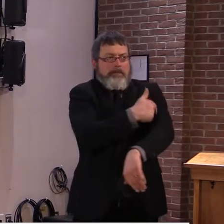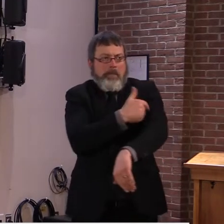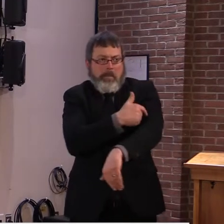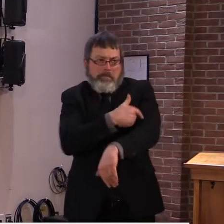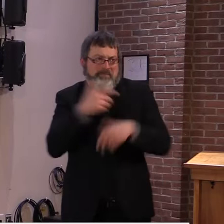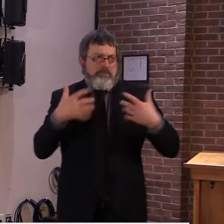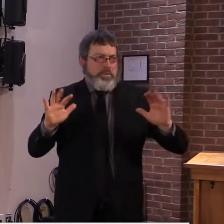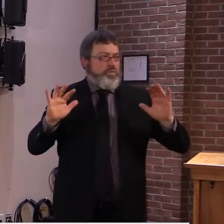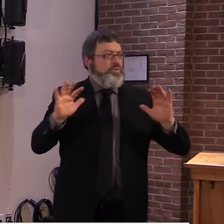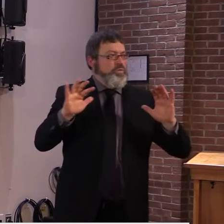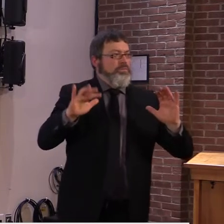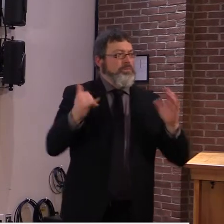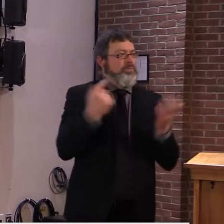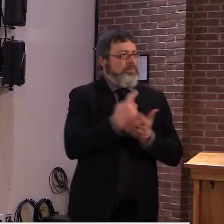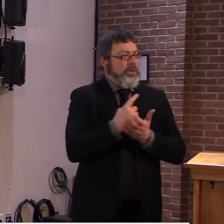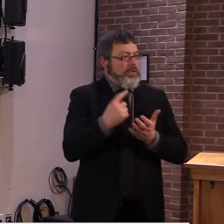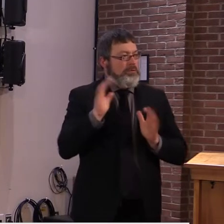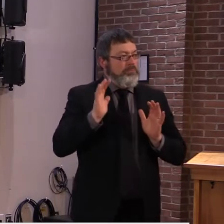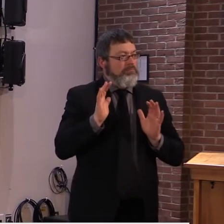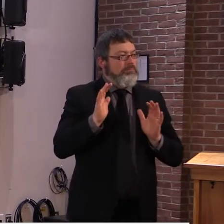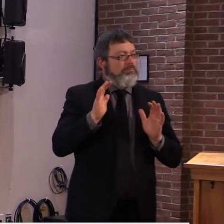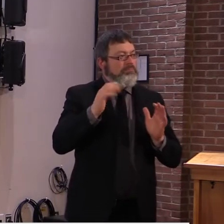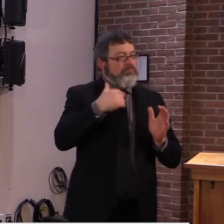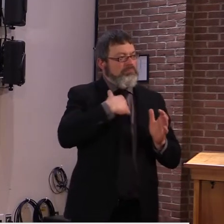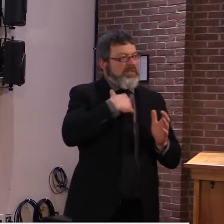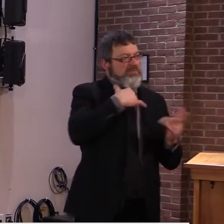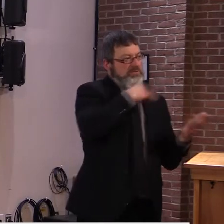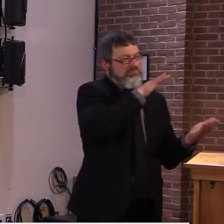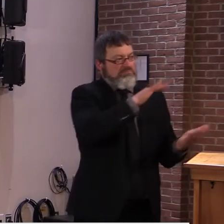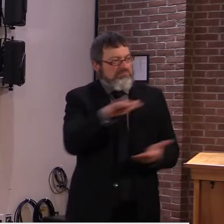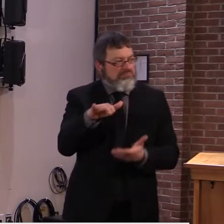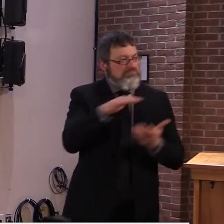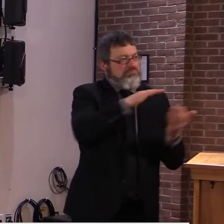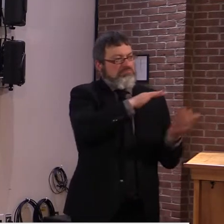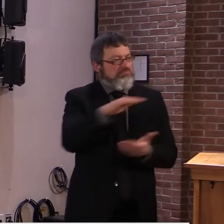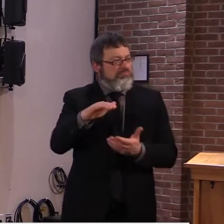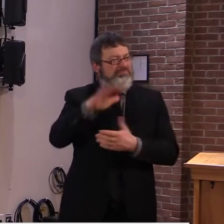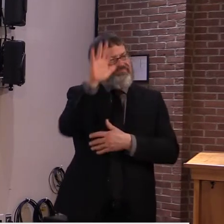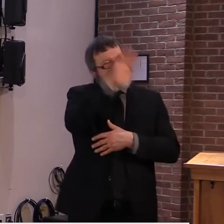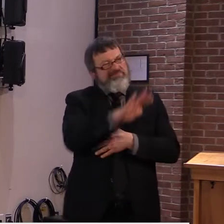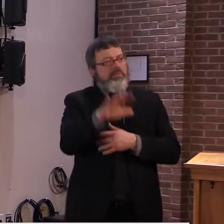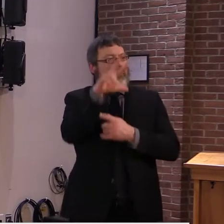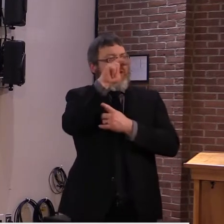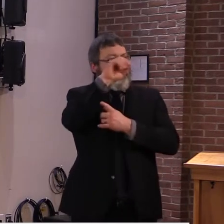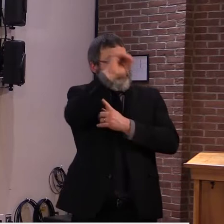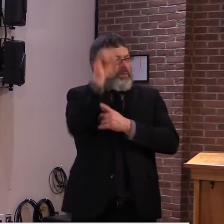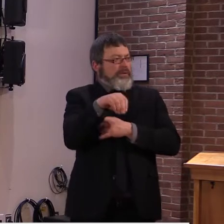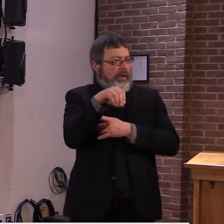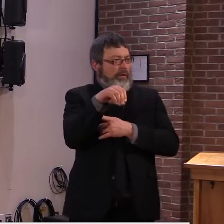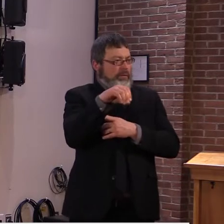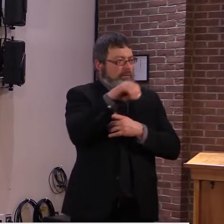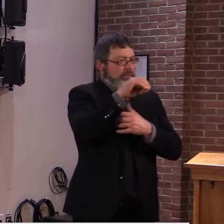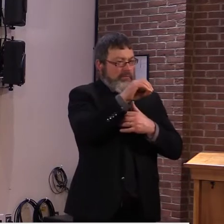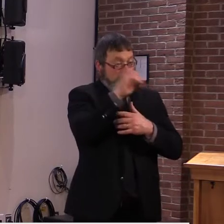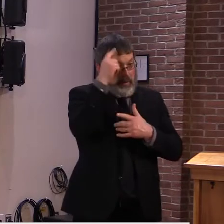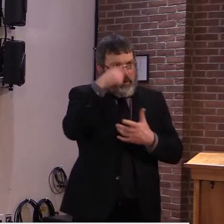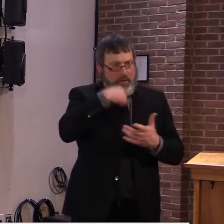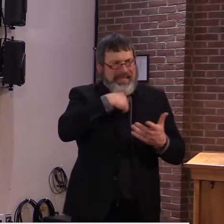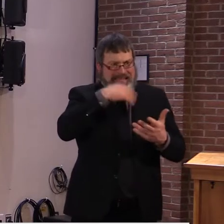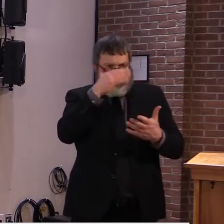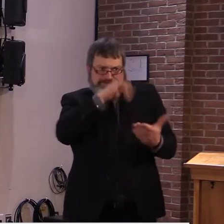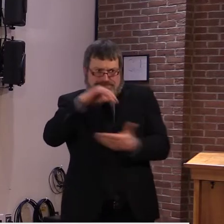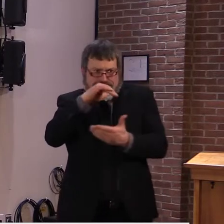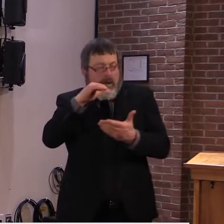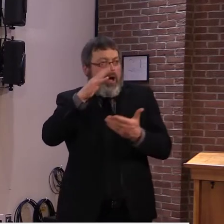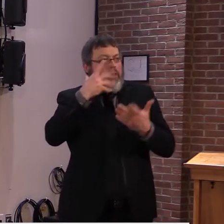approximately 30%. I'll point out that nationwide, it's about 10% out of the 10 million doses